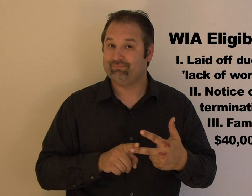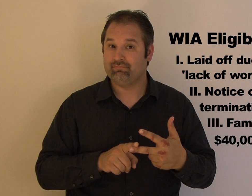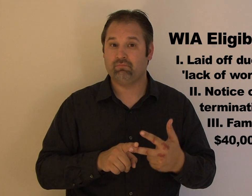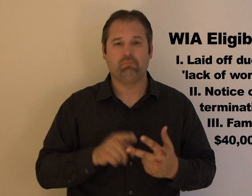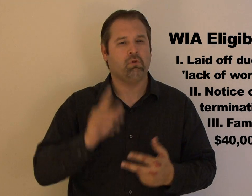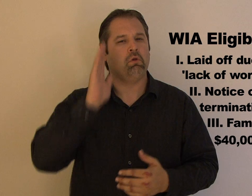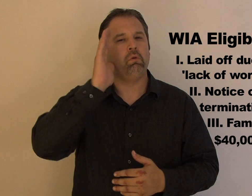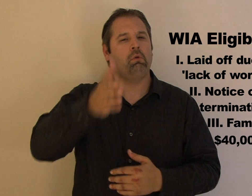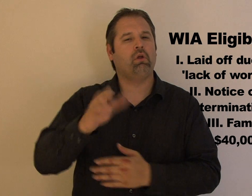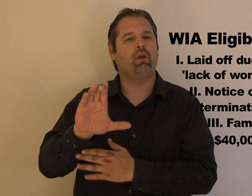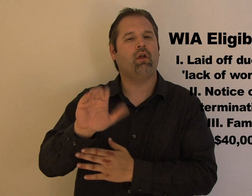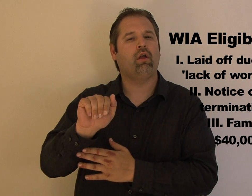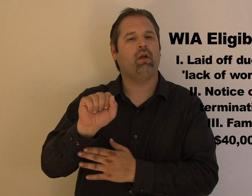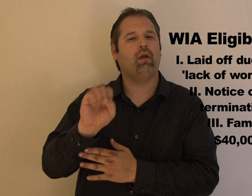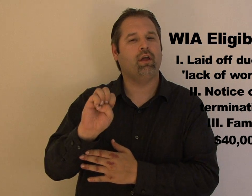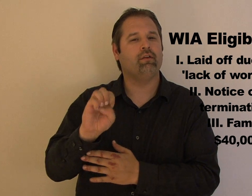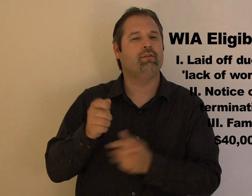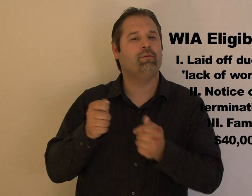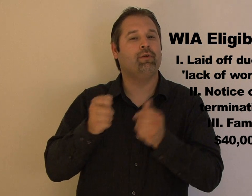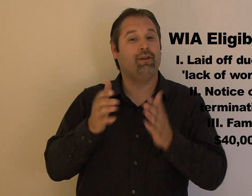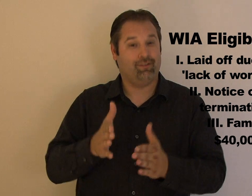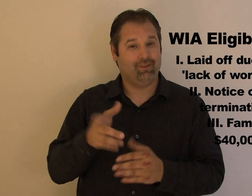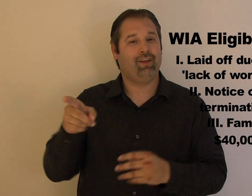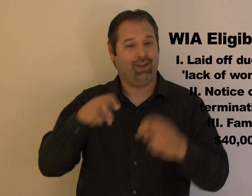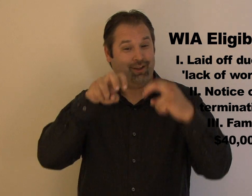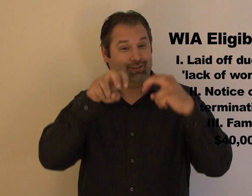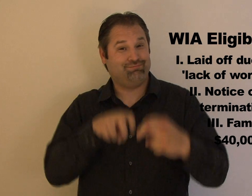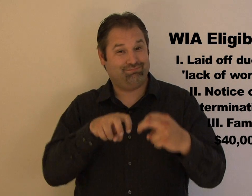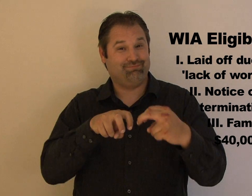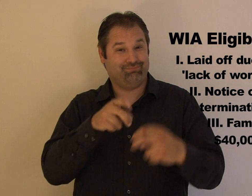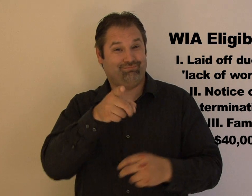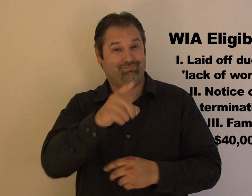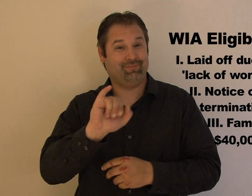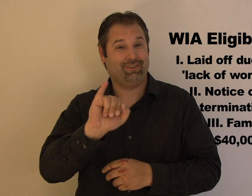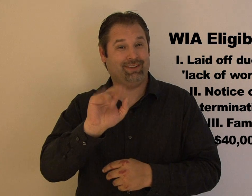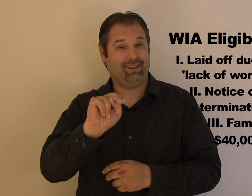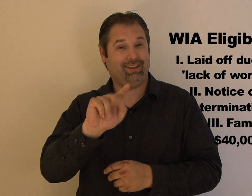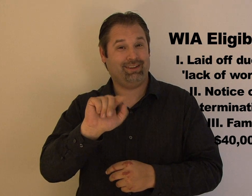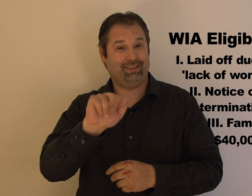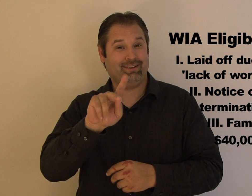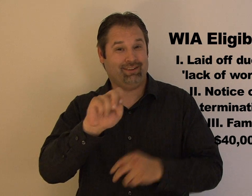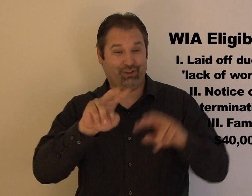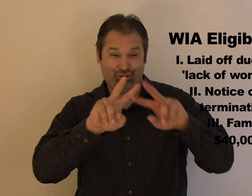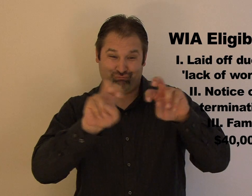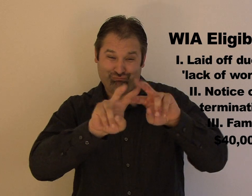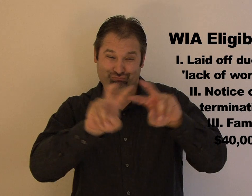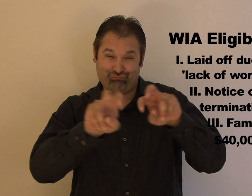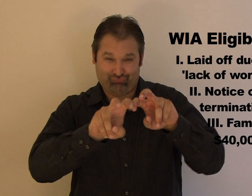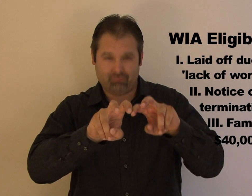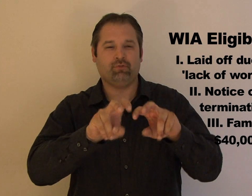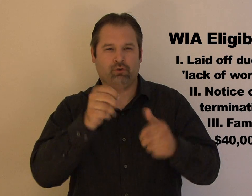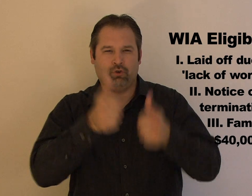A case manager will work with you at the intake interview to determine if you fit any one of these three cases.